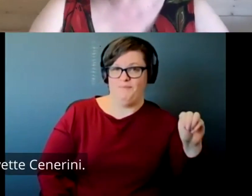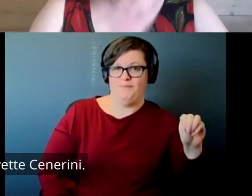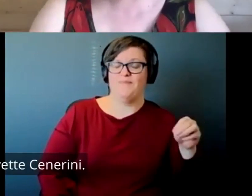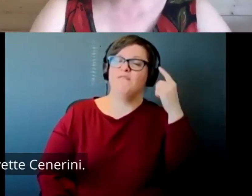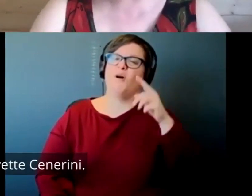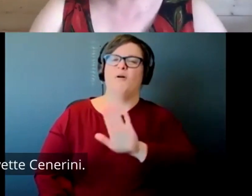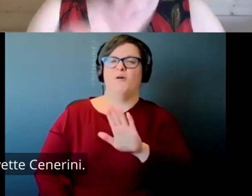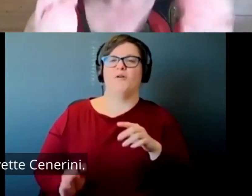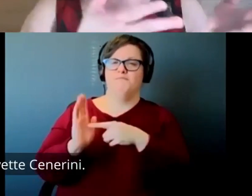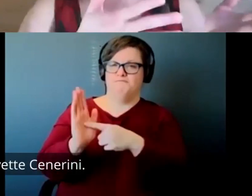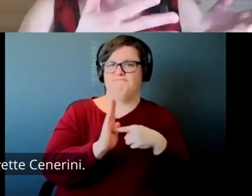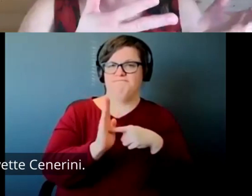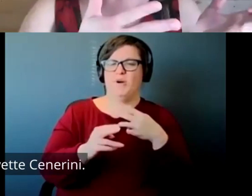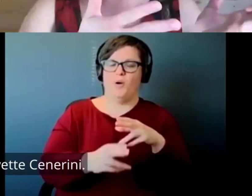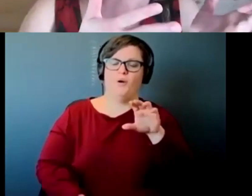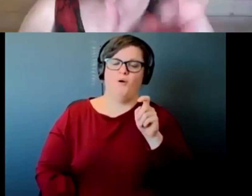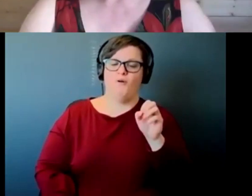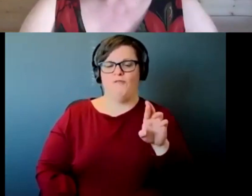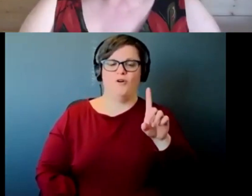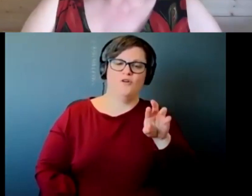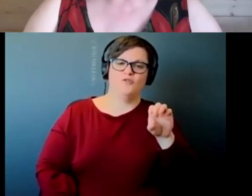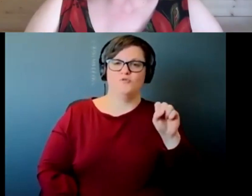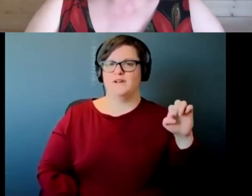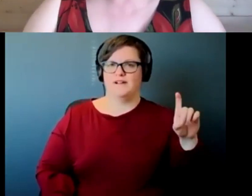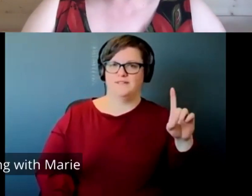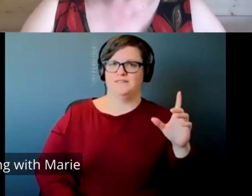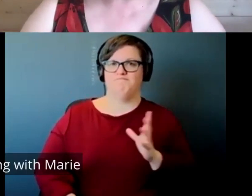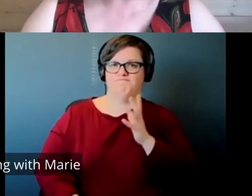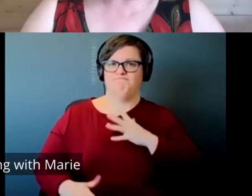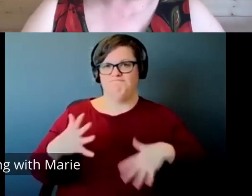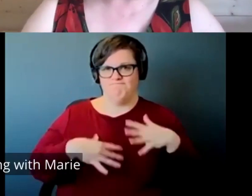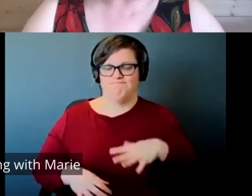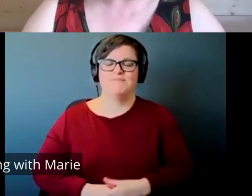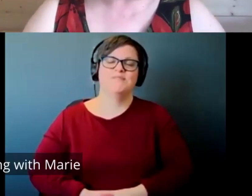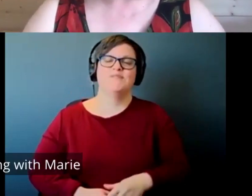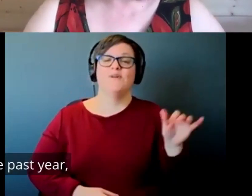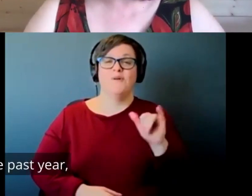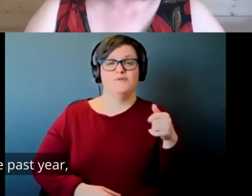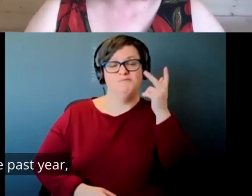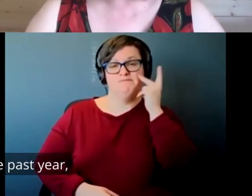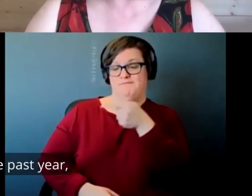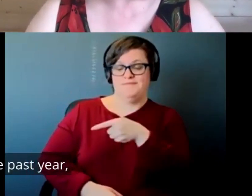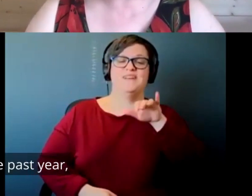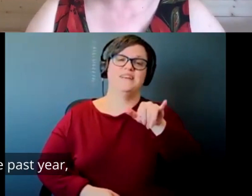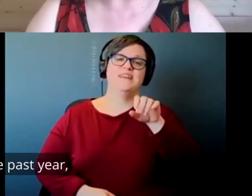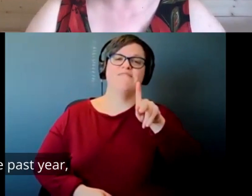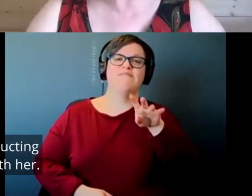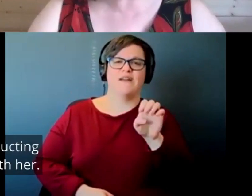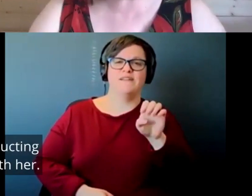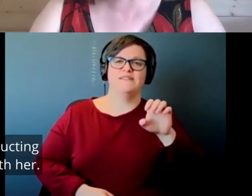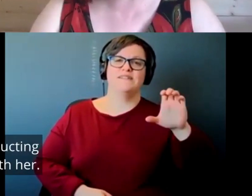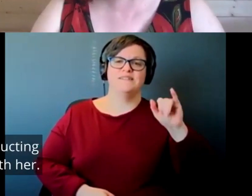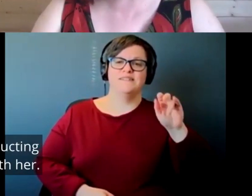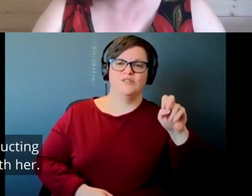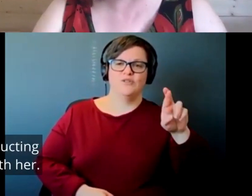We also have with us Yvette Cenerini. Yvette has been working with Marie as her mentor for the past year and